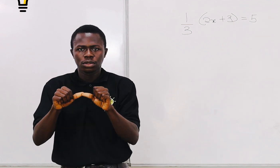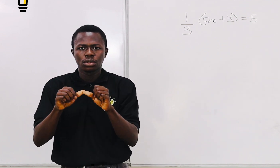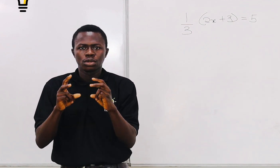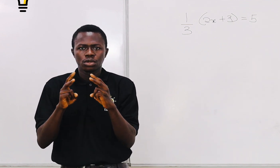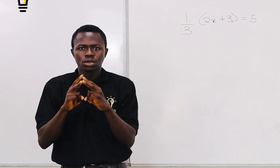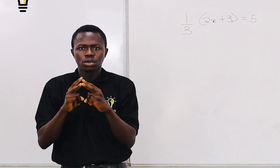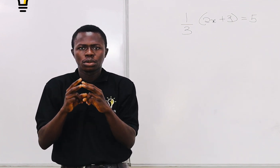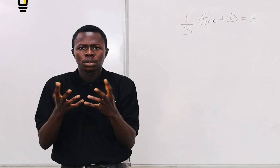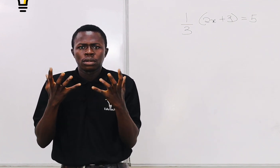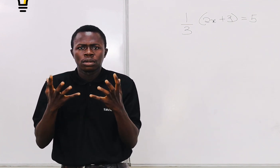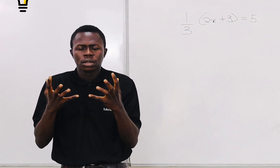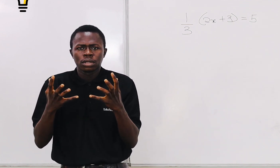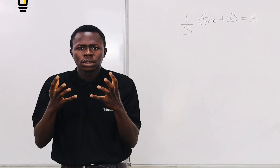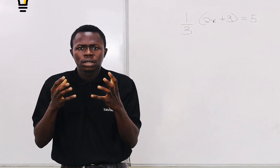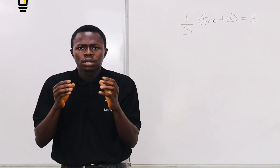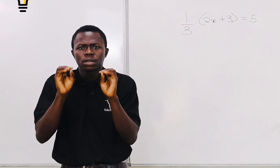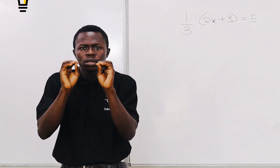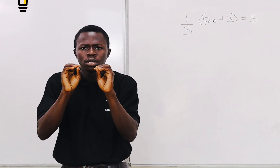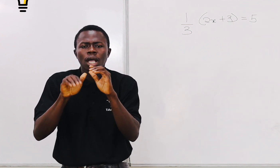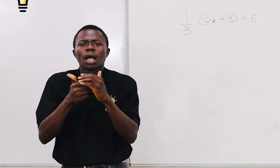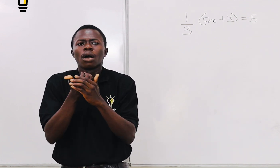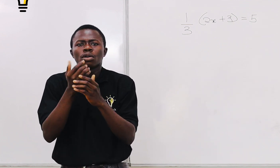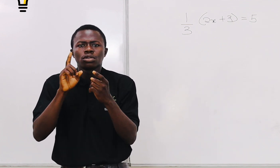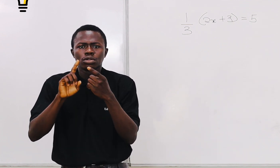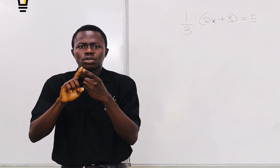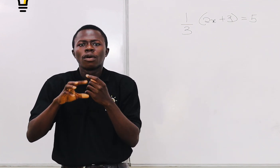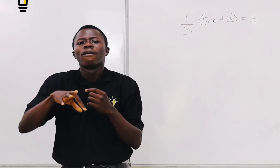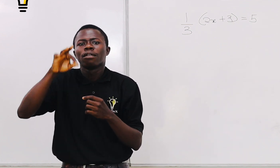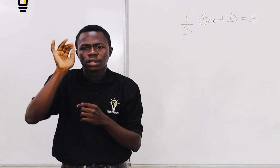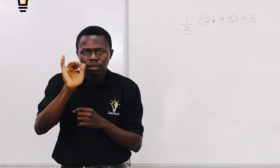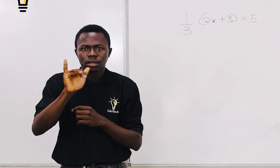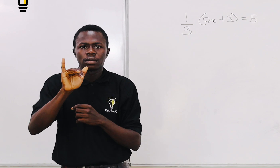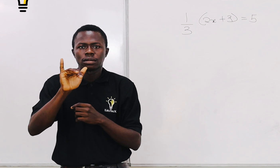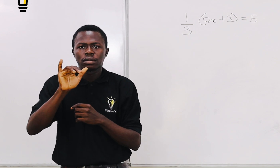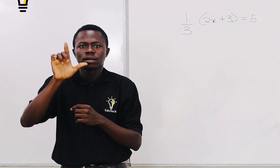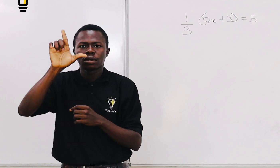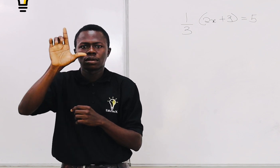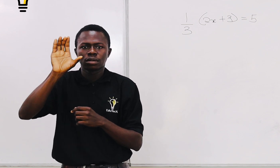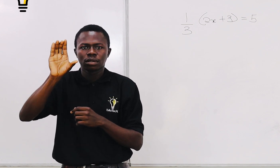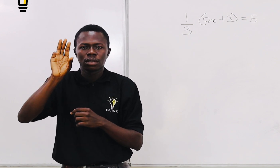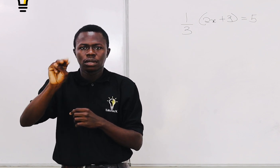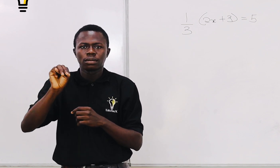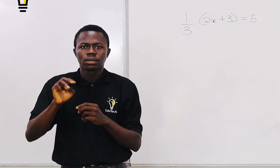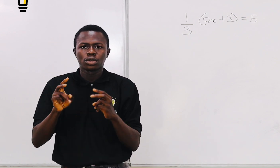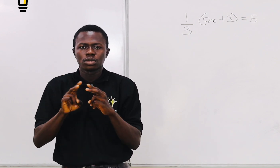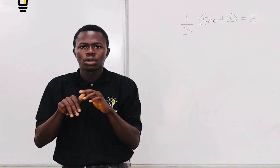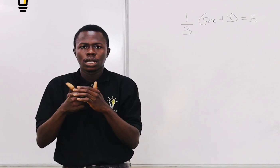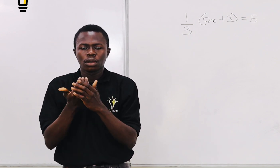You need to find the LCM before you can actually solve the equation. So we're going to study how